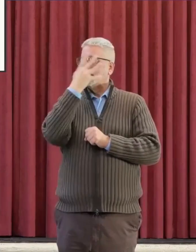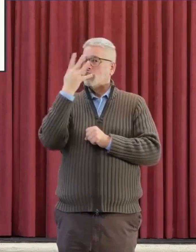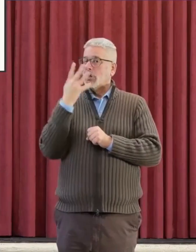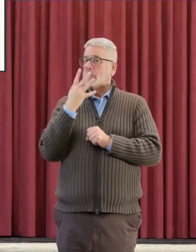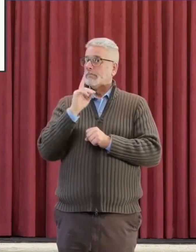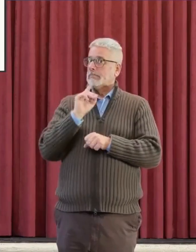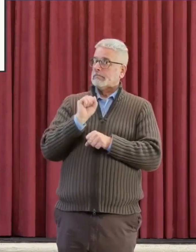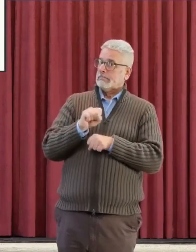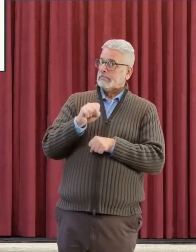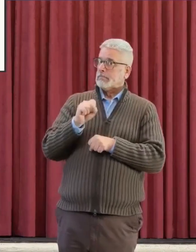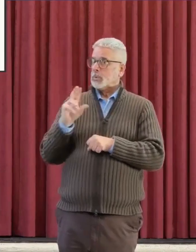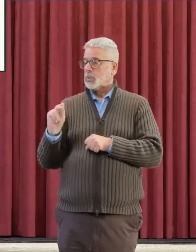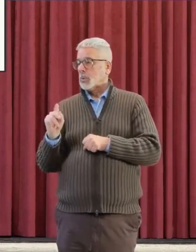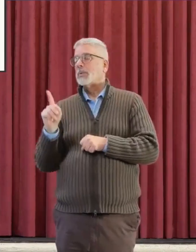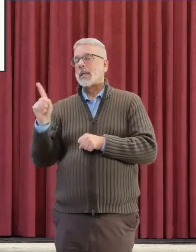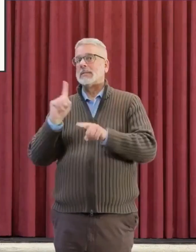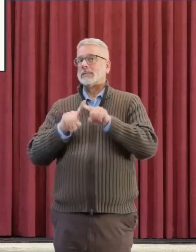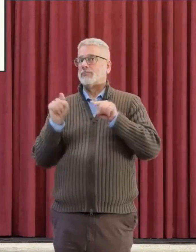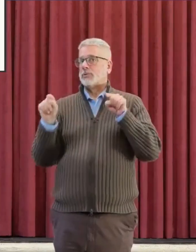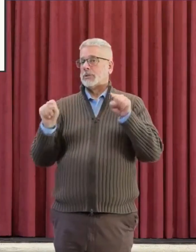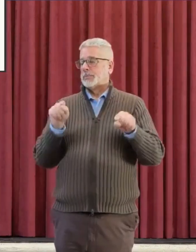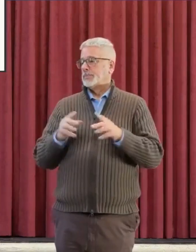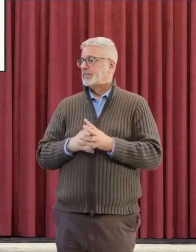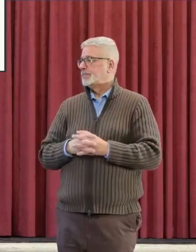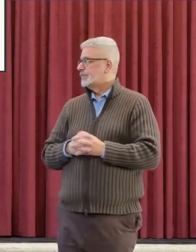that's the difference between Medicare and Medi-Cal.